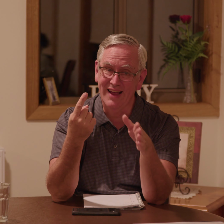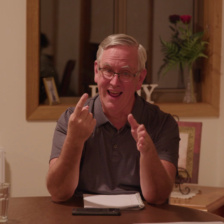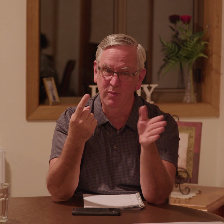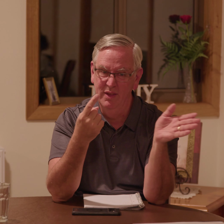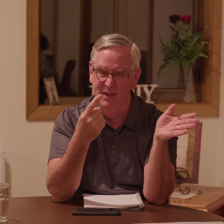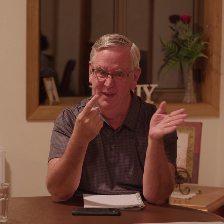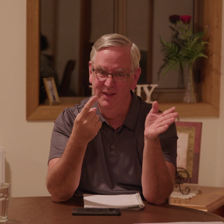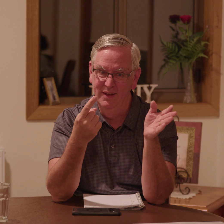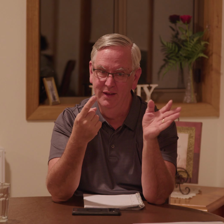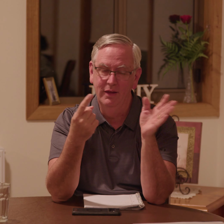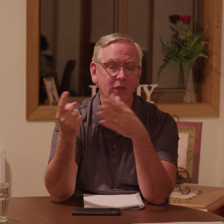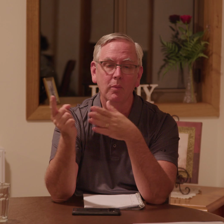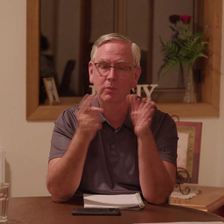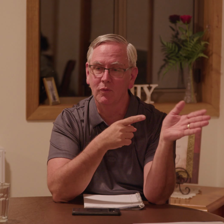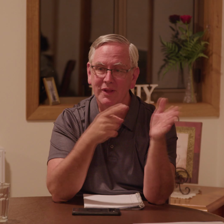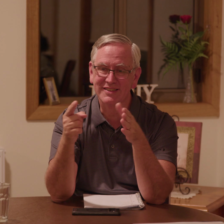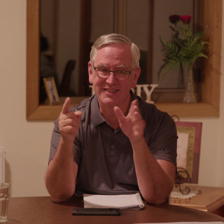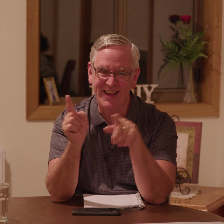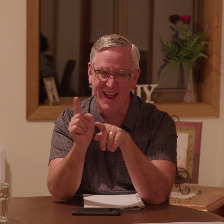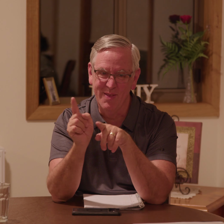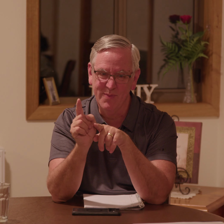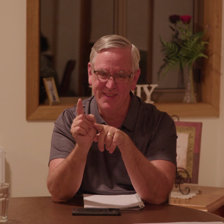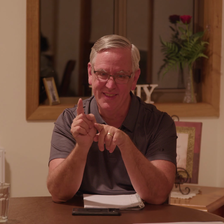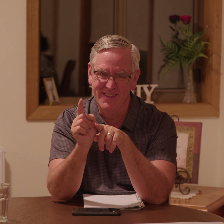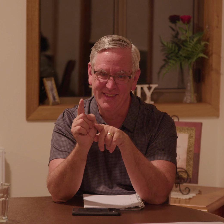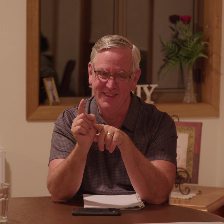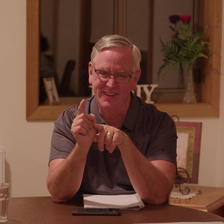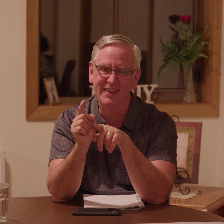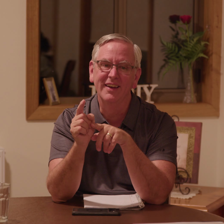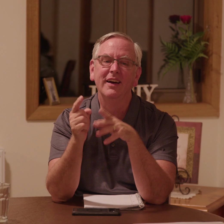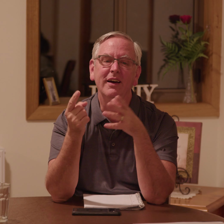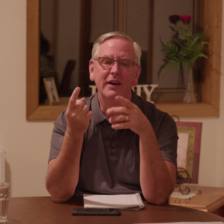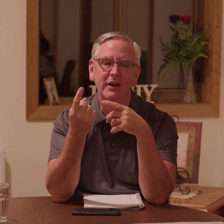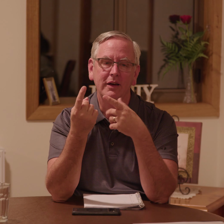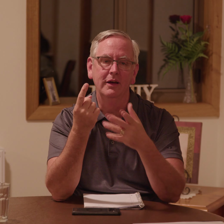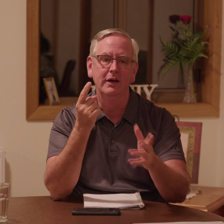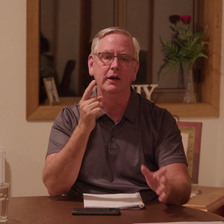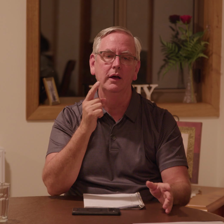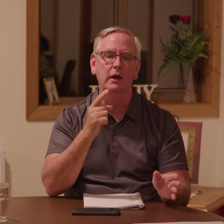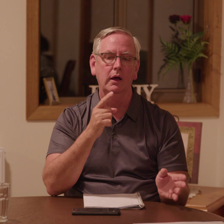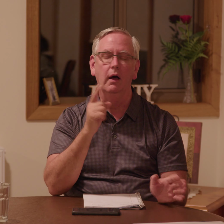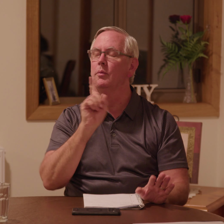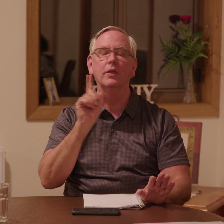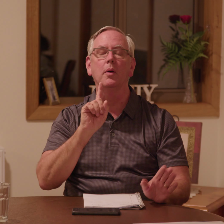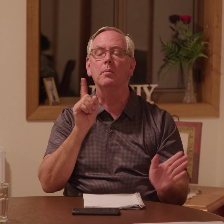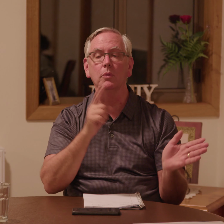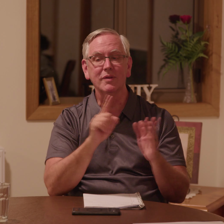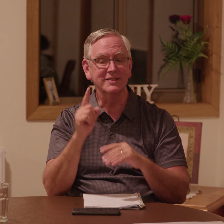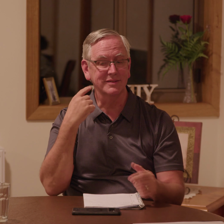same. The movement is the same. The direction's the same. The movement is the